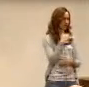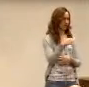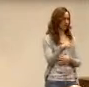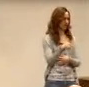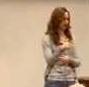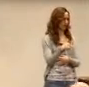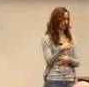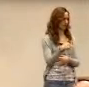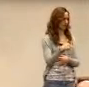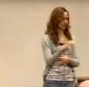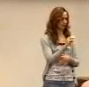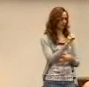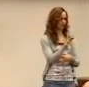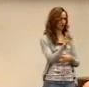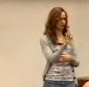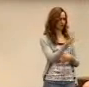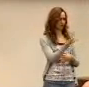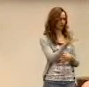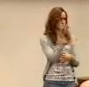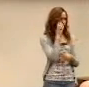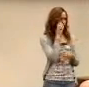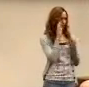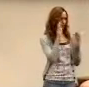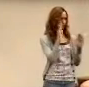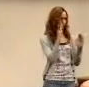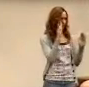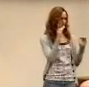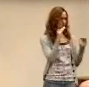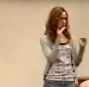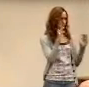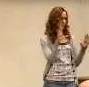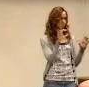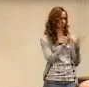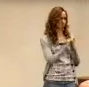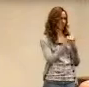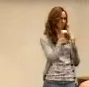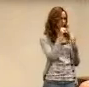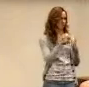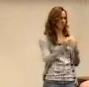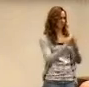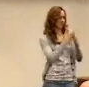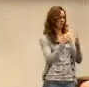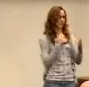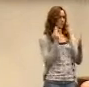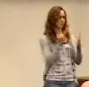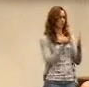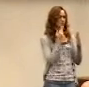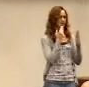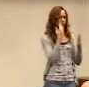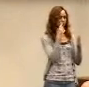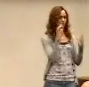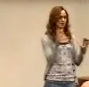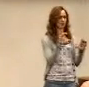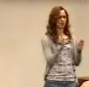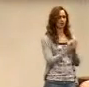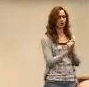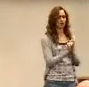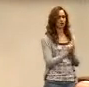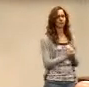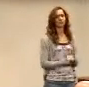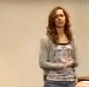If you haven't already adjusted your phone, hope that you will so that it's on silent so that we won't be disturbed. Thank you for doing